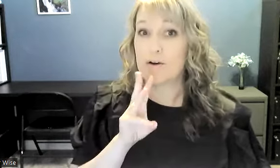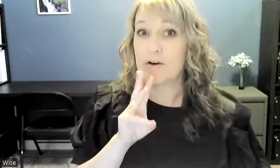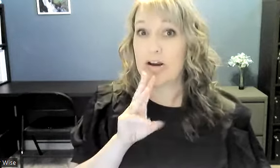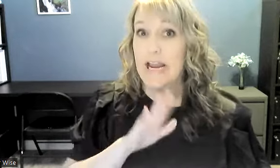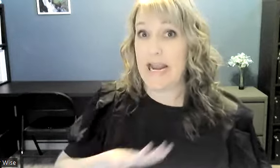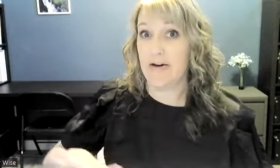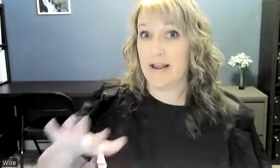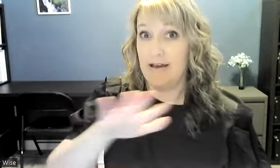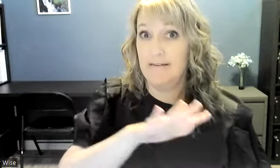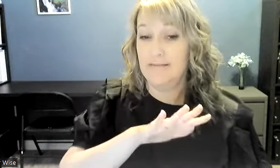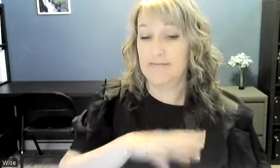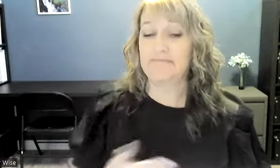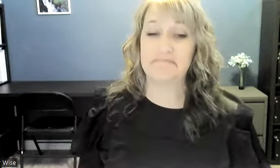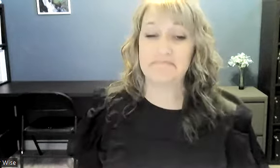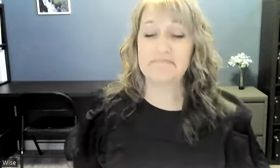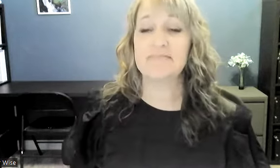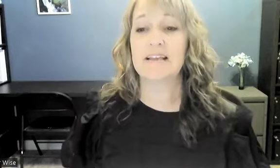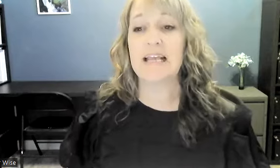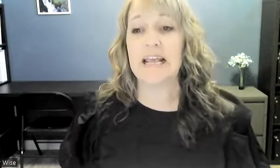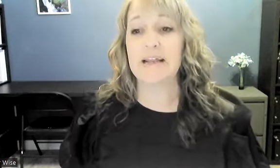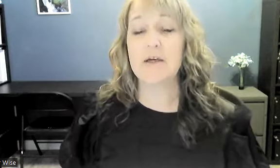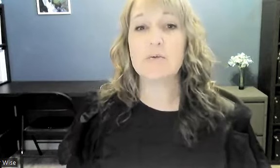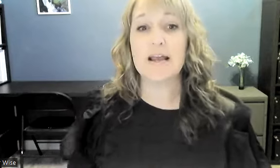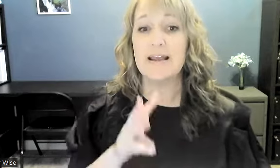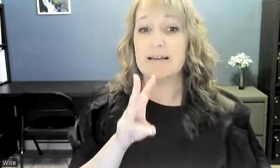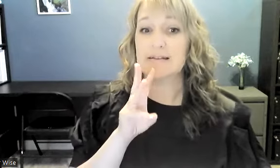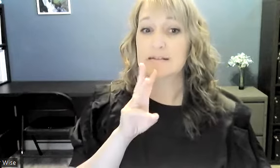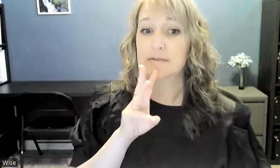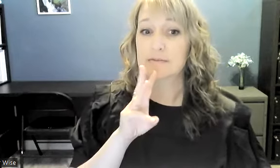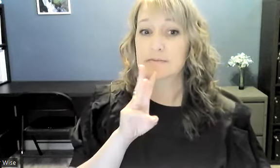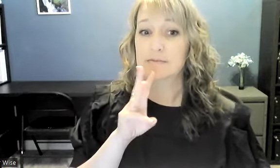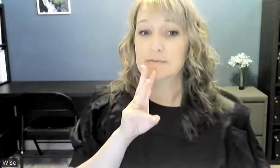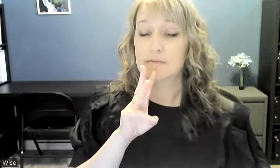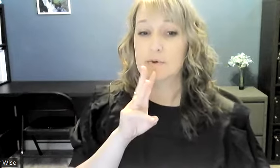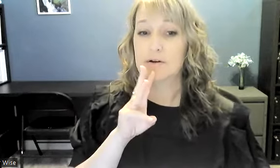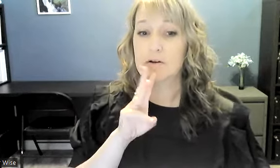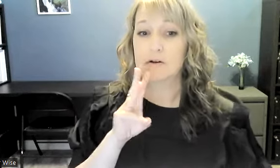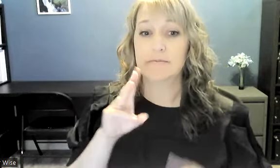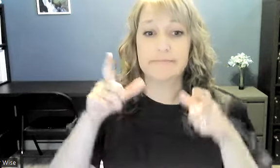water area. And another way is water.